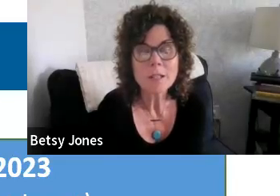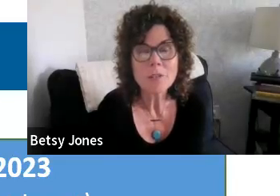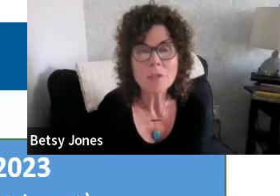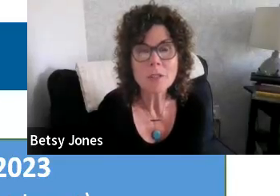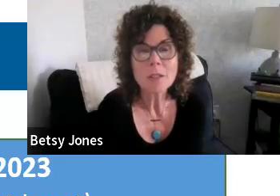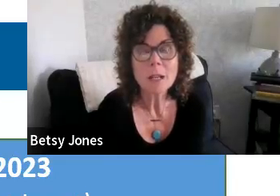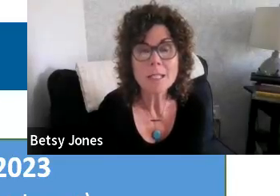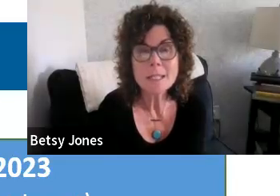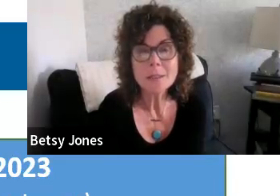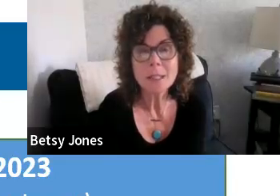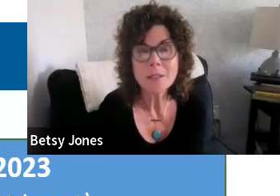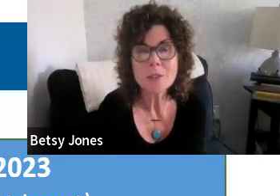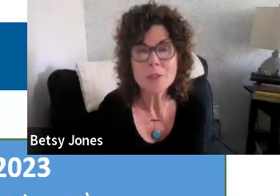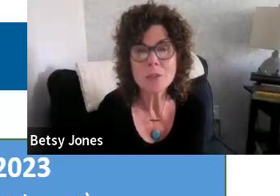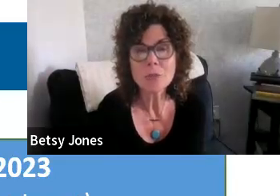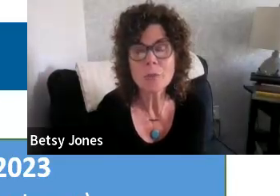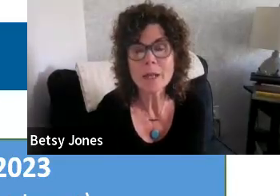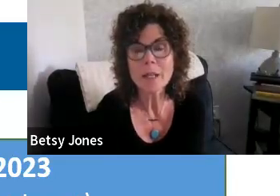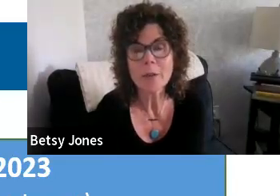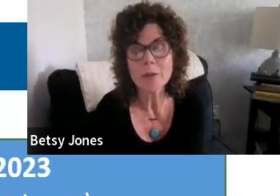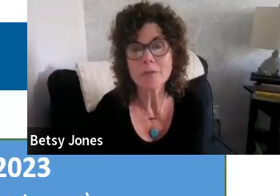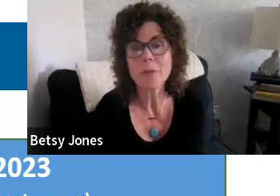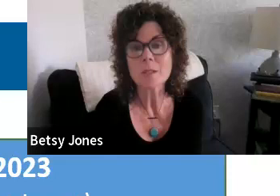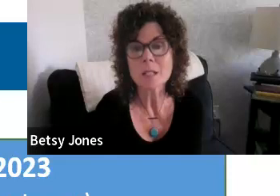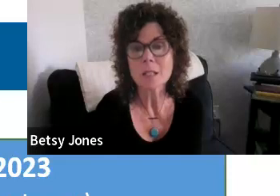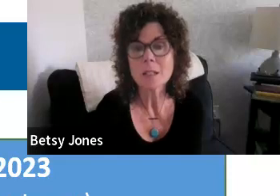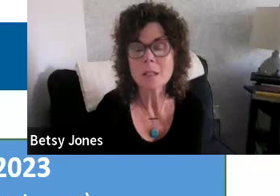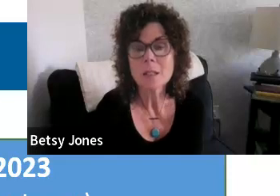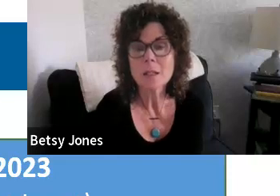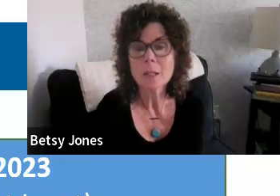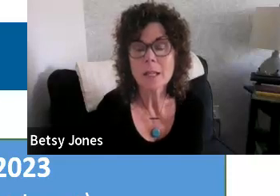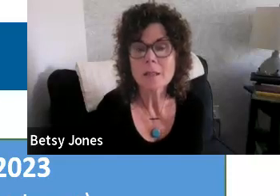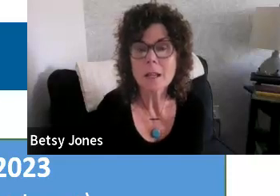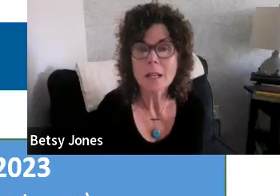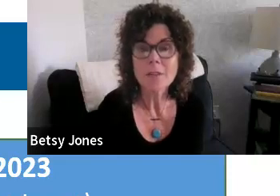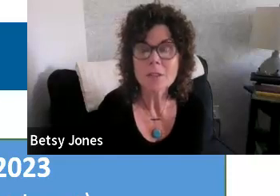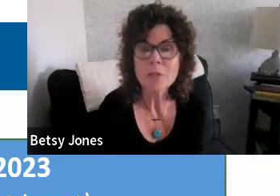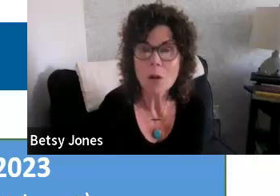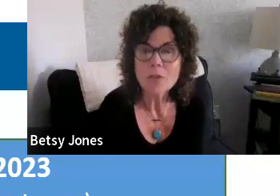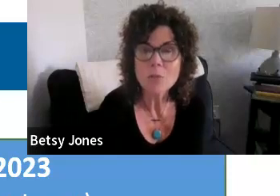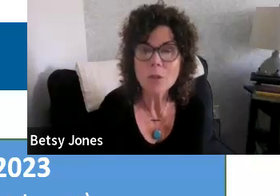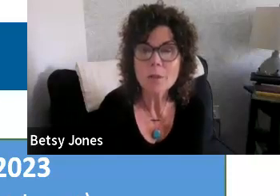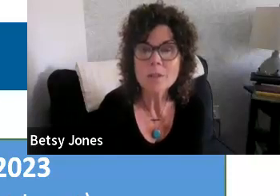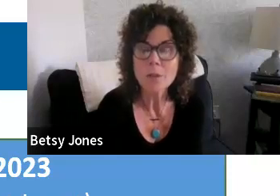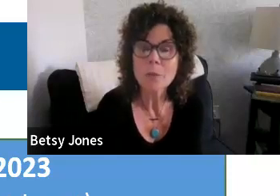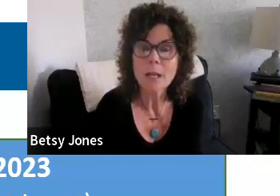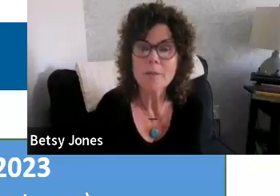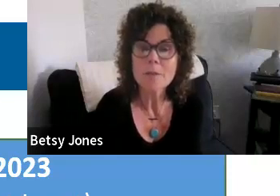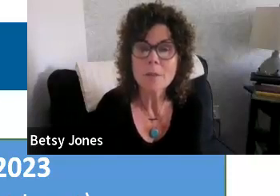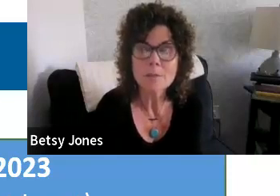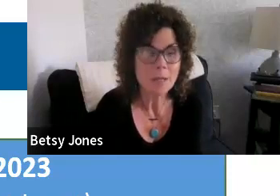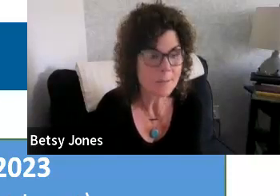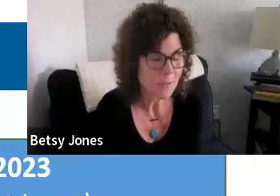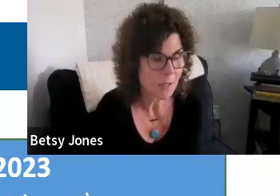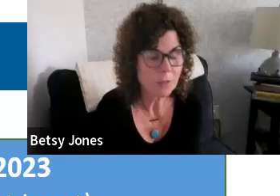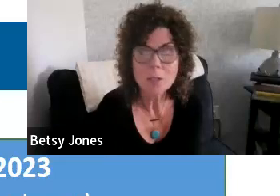our attention ideally to the 2 remaining areas of focus needed. Again, not having to do all this work this year, we have